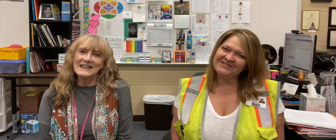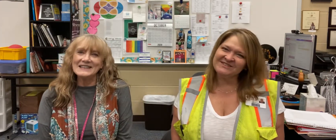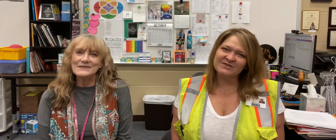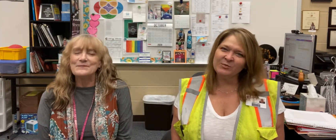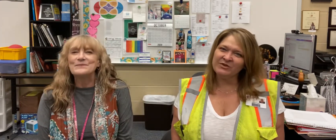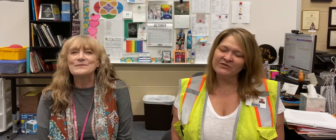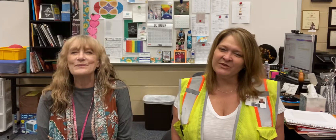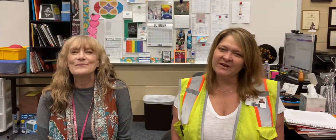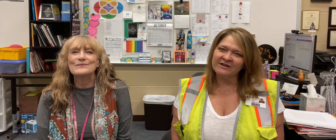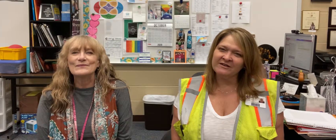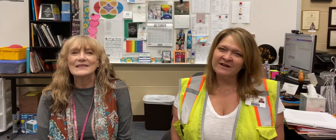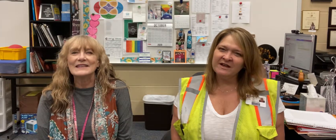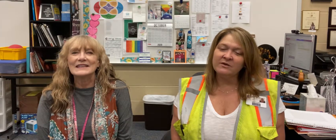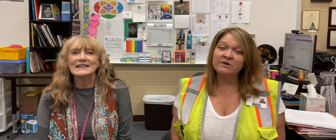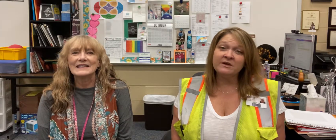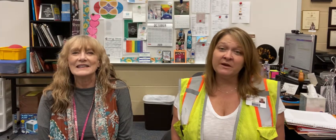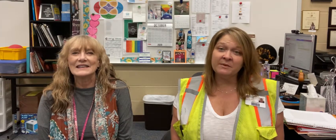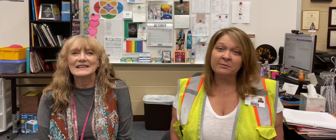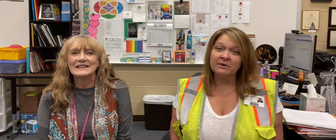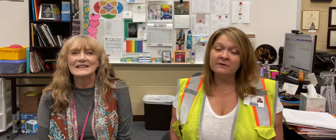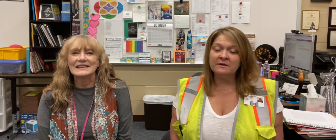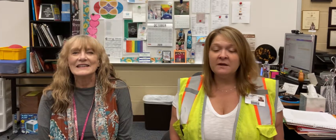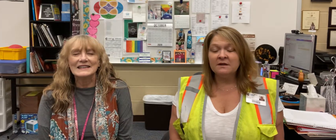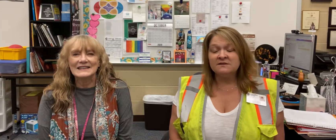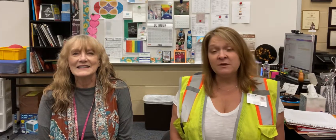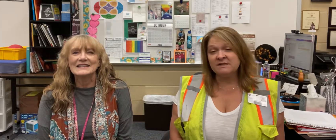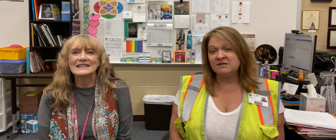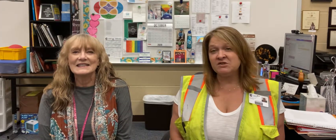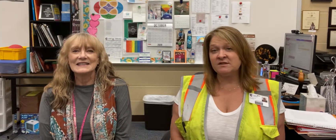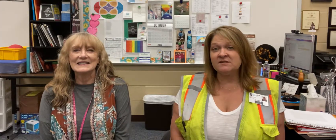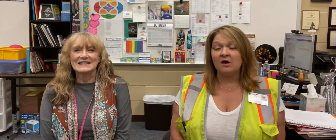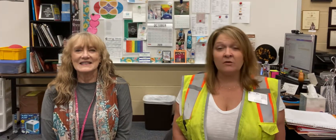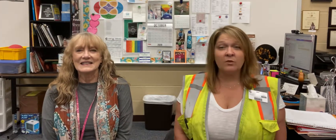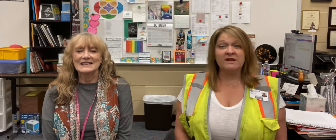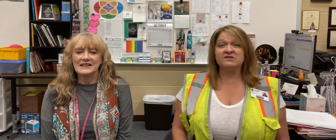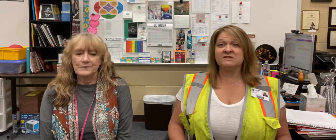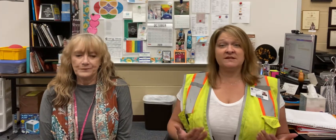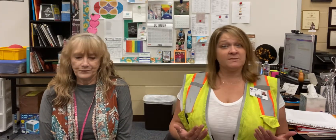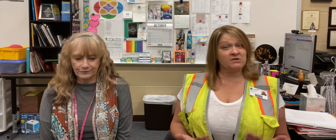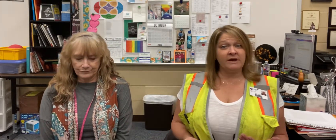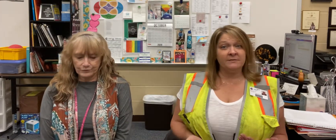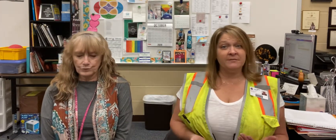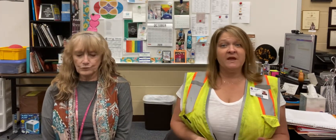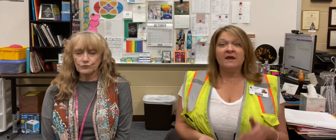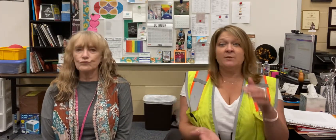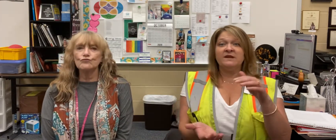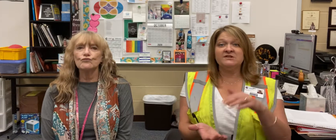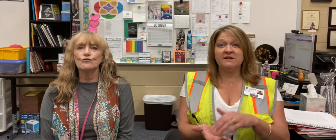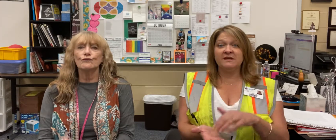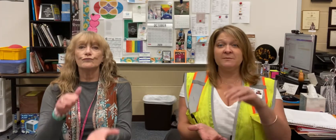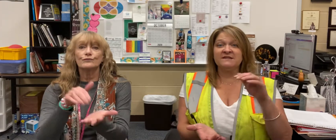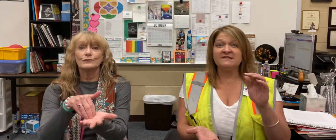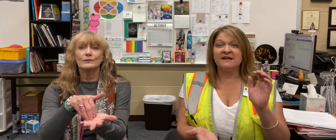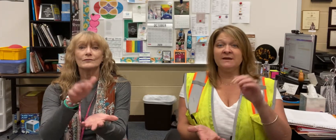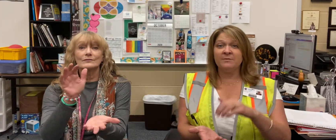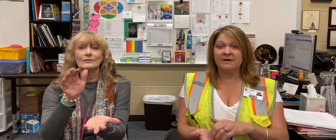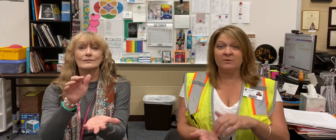so beautiful there. And really great people. So we're going to teach you this song. We need you to sit up straight. And we need you to keep a steady beat with